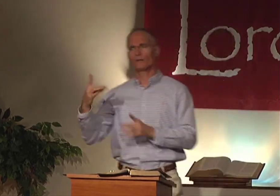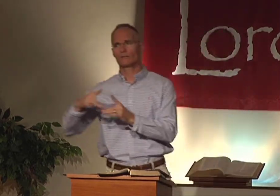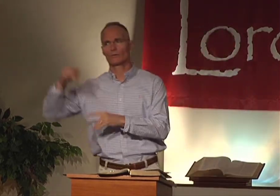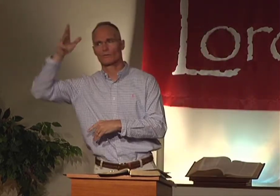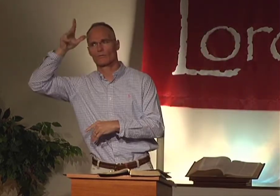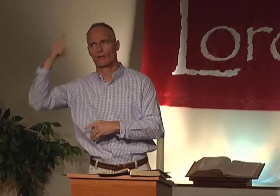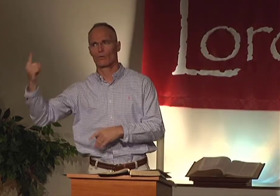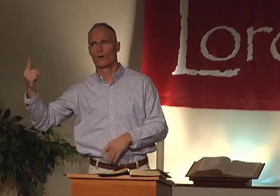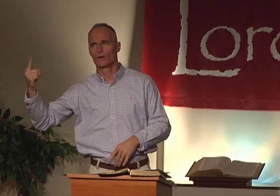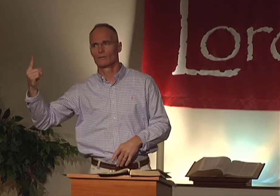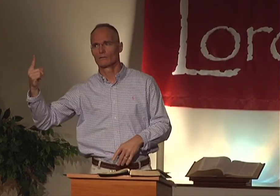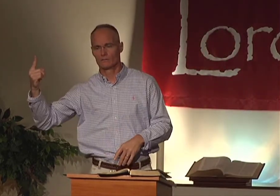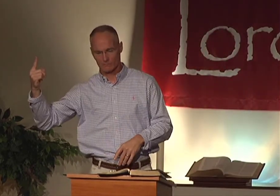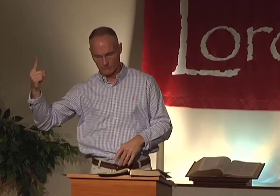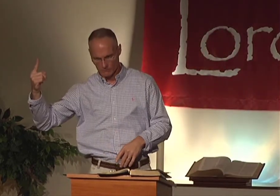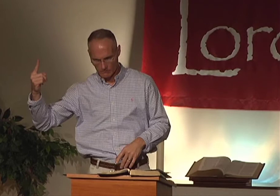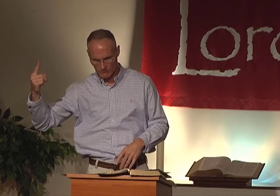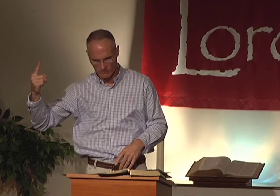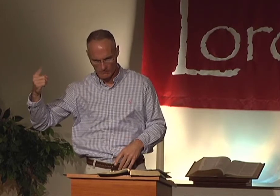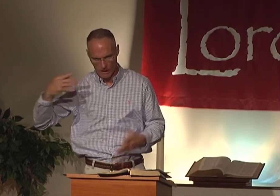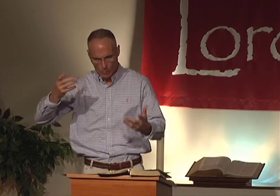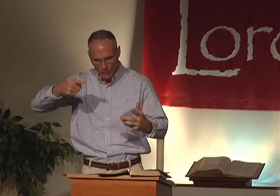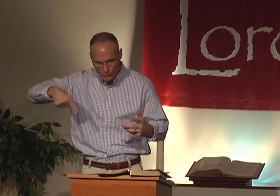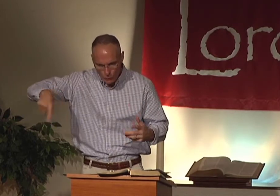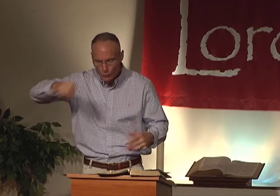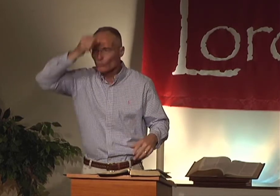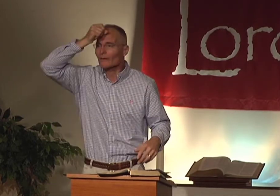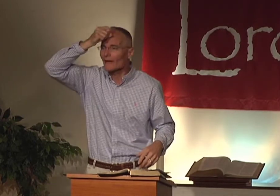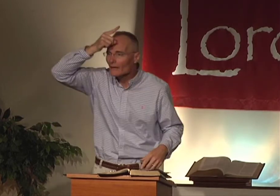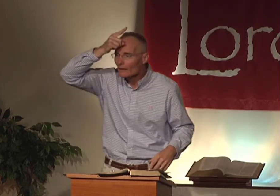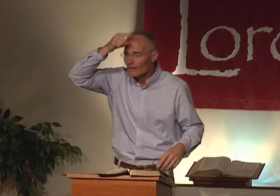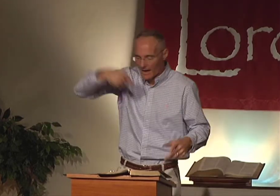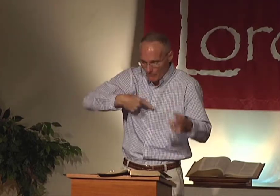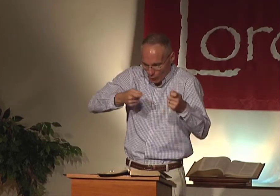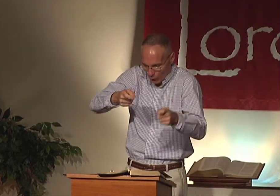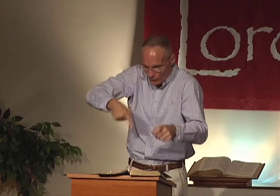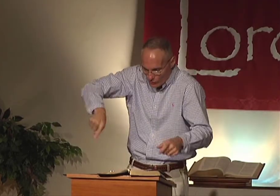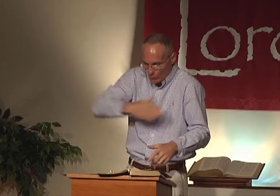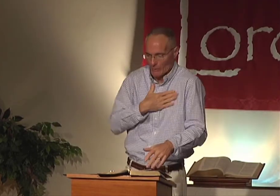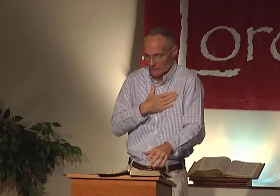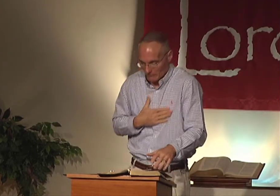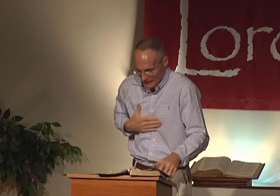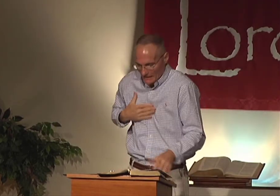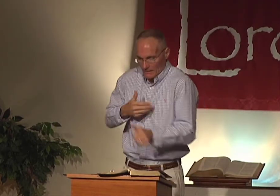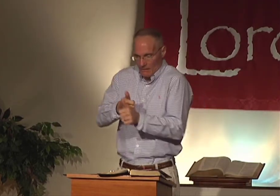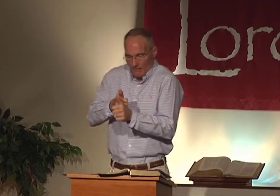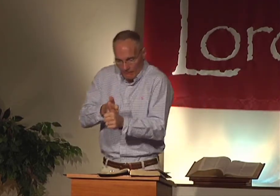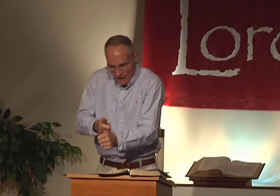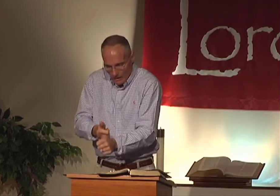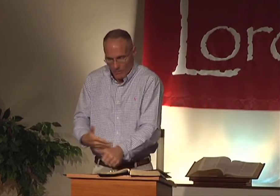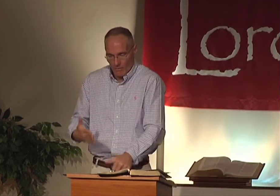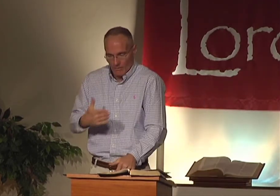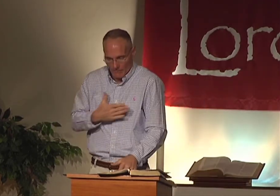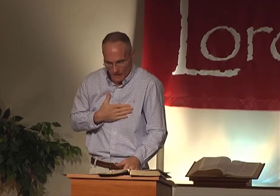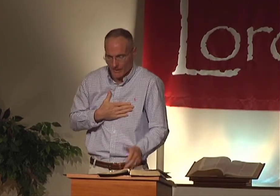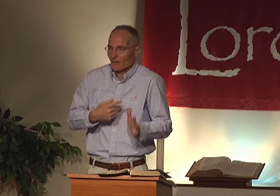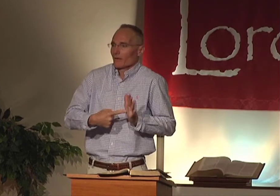can follow, but one spiritual father. I want you to get it. I'm urging you, please